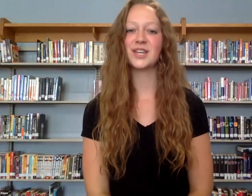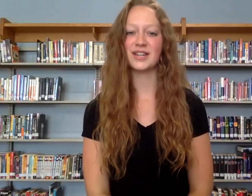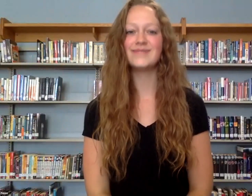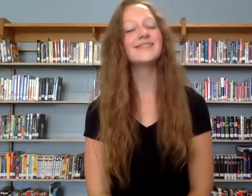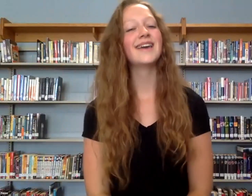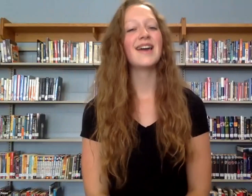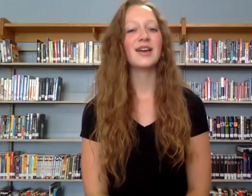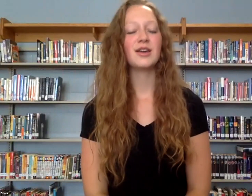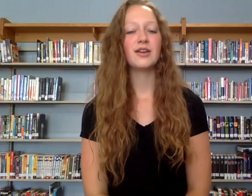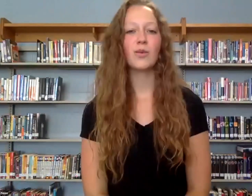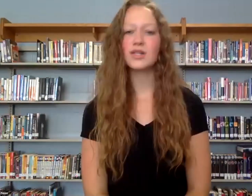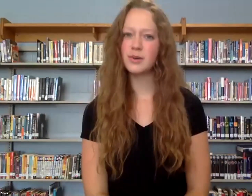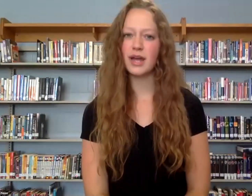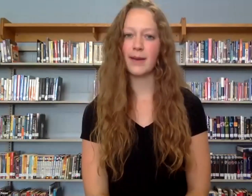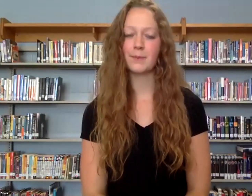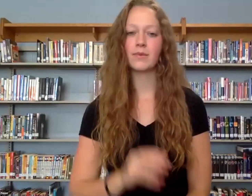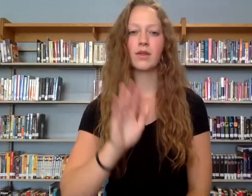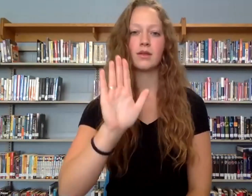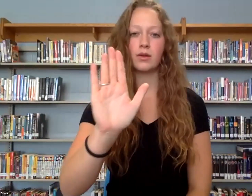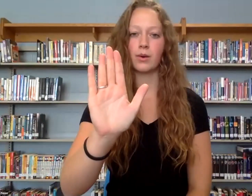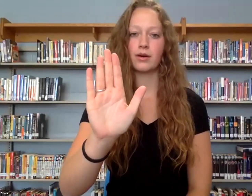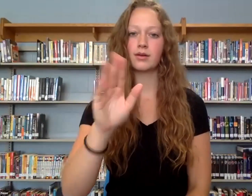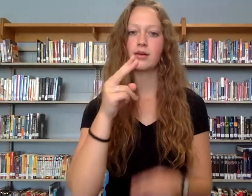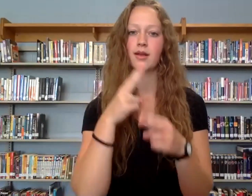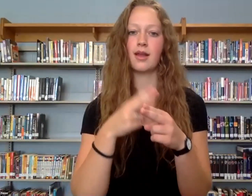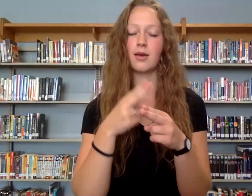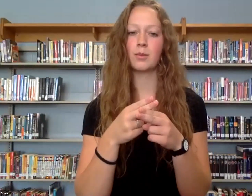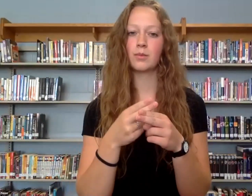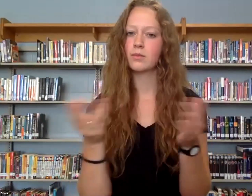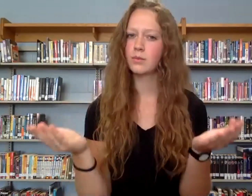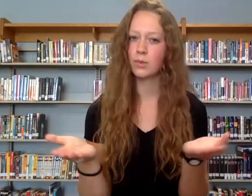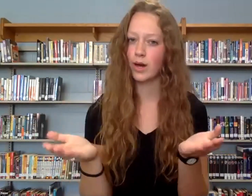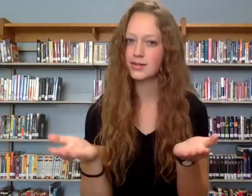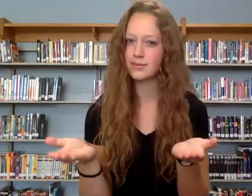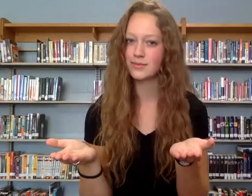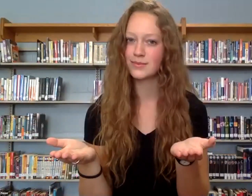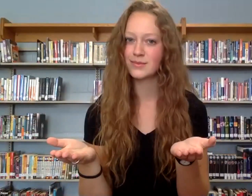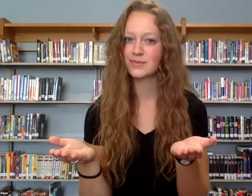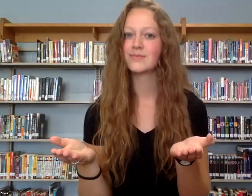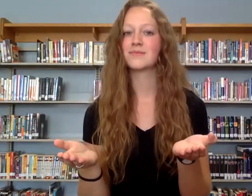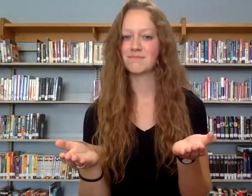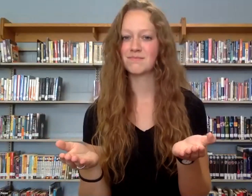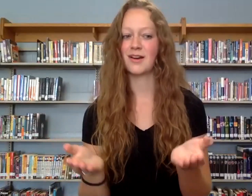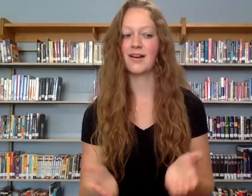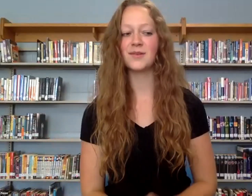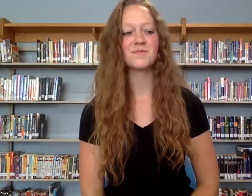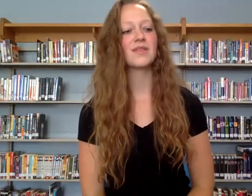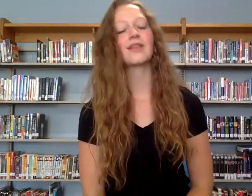Good. What's your name? Your name, what? All right.